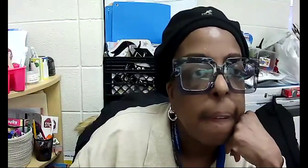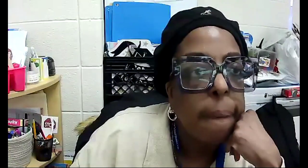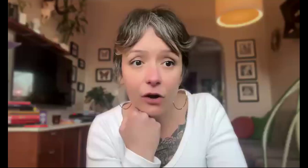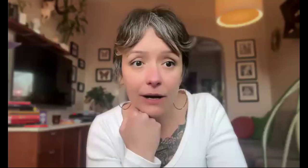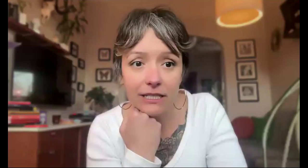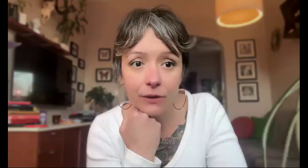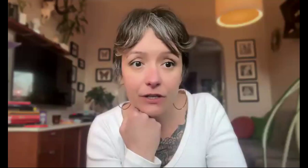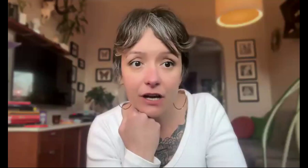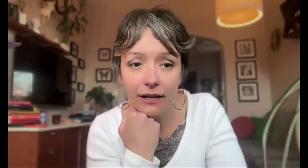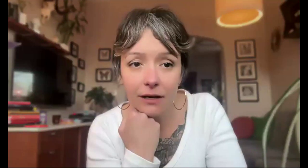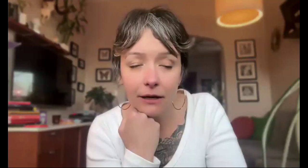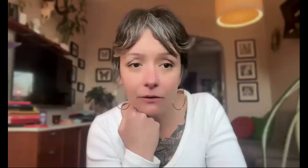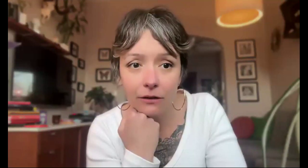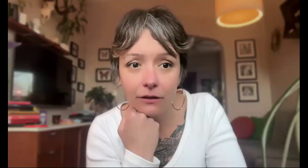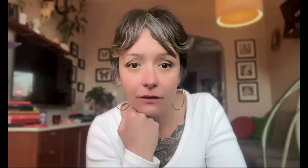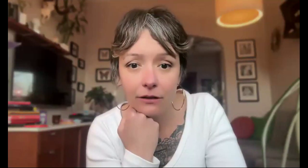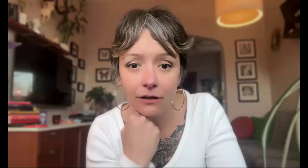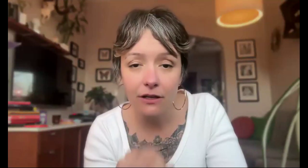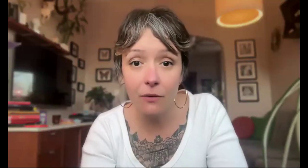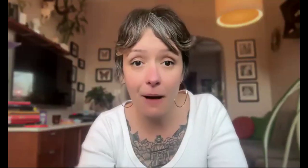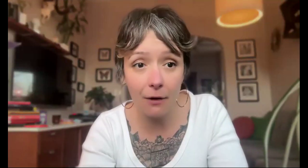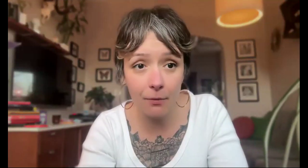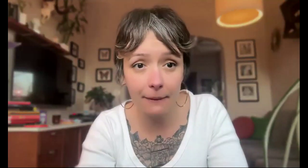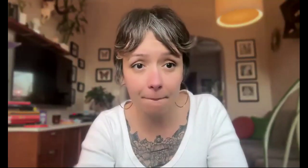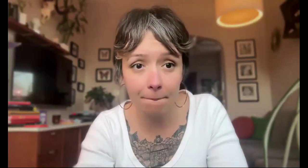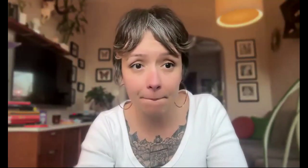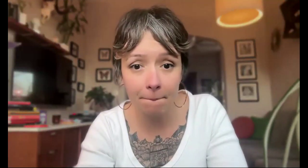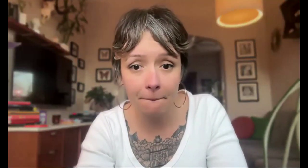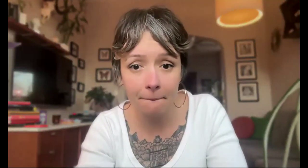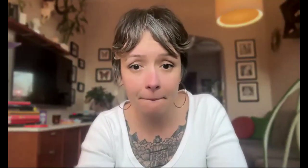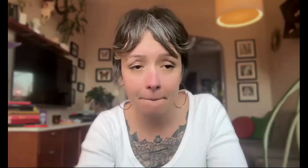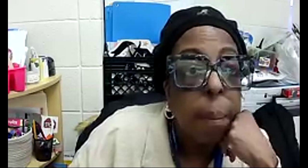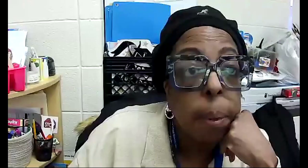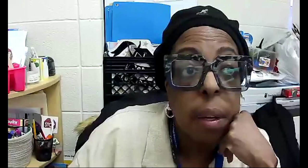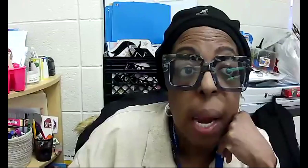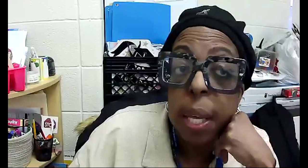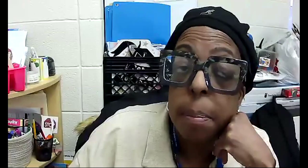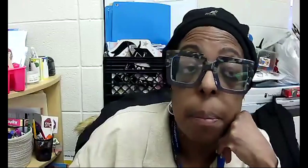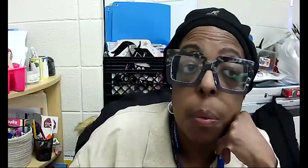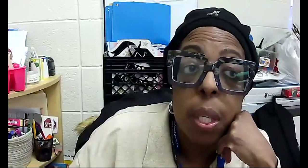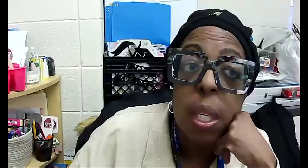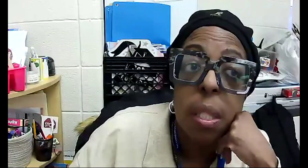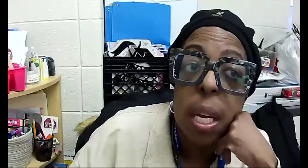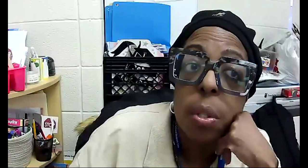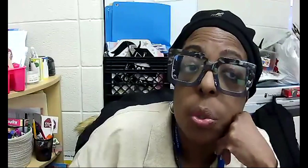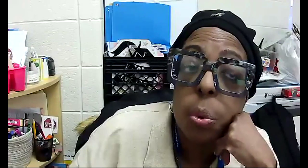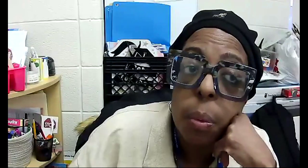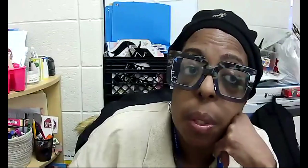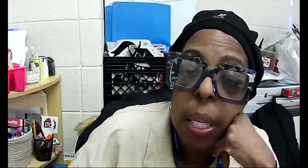I have no idea what you're talking about. The PowerPoint? I believe that might be what it is. I know it's 21